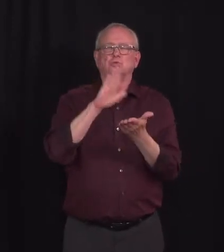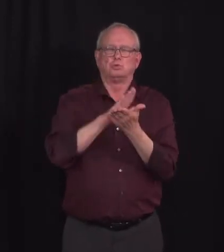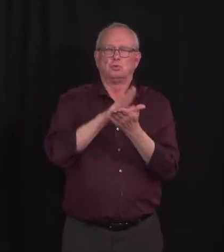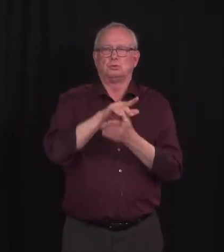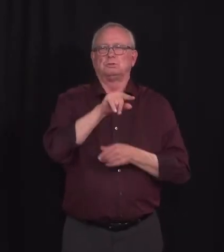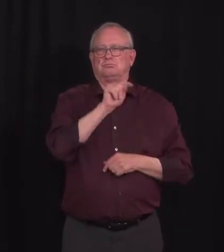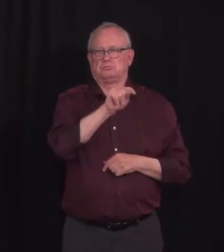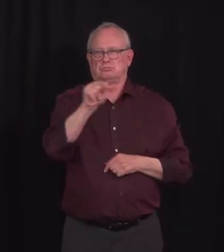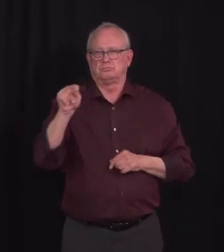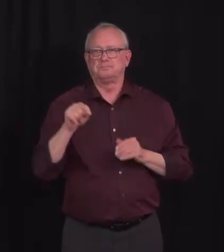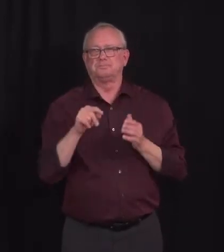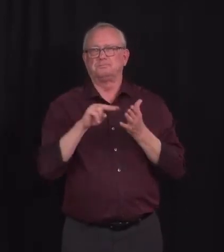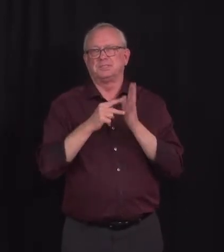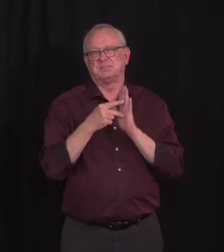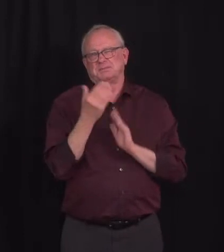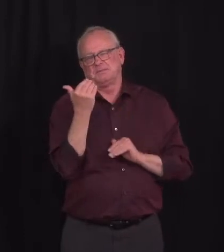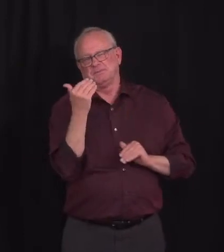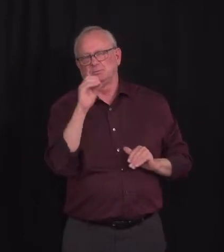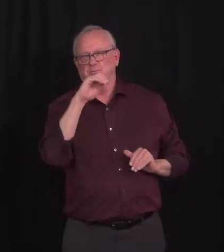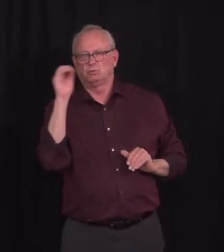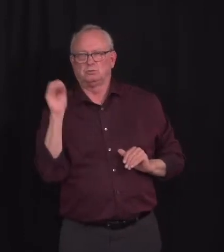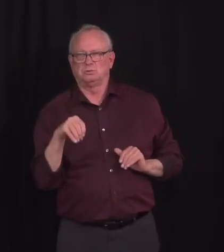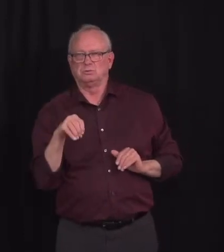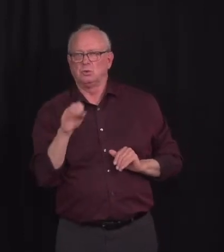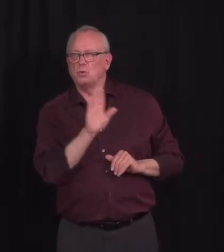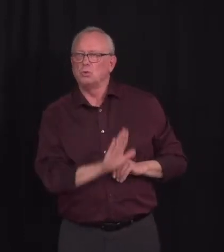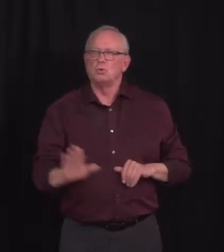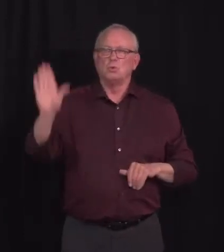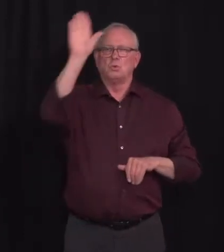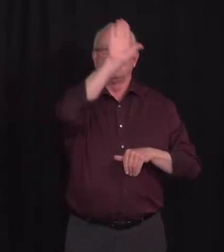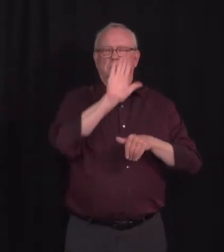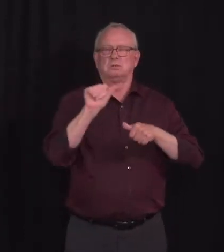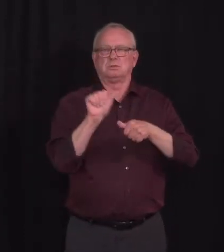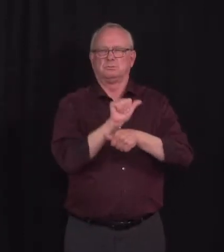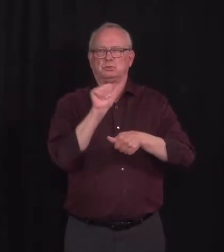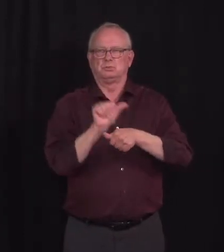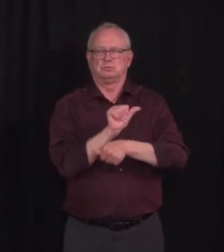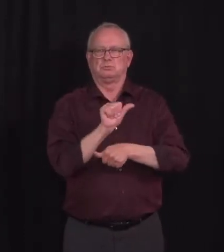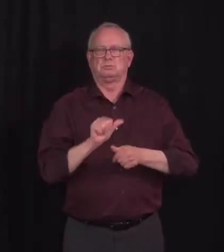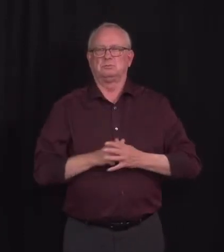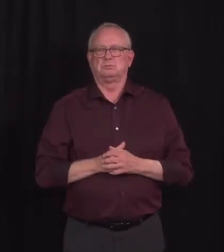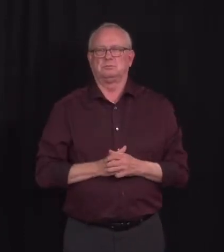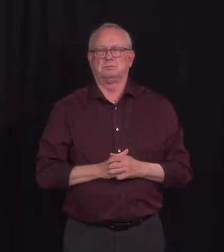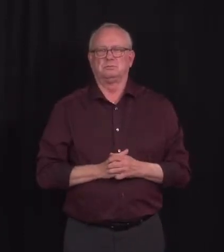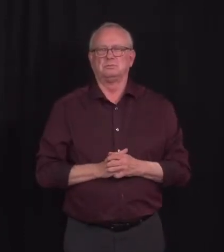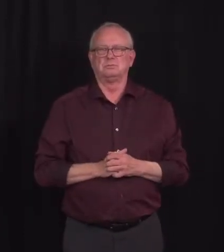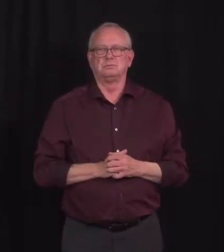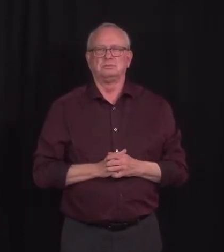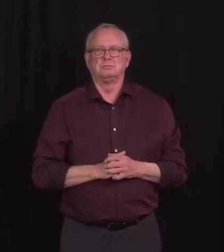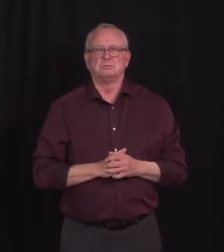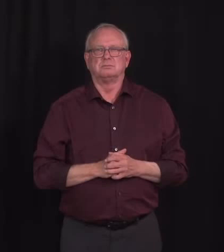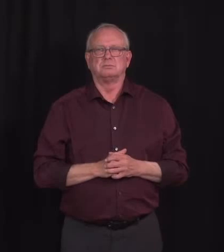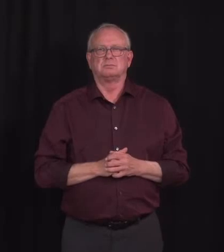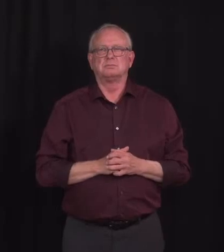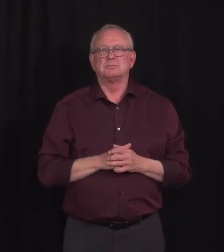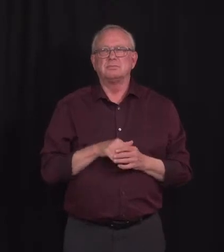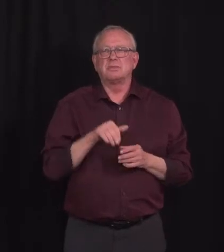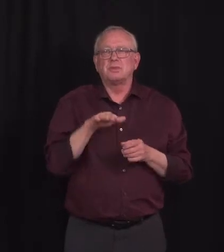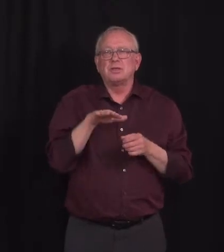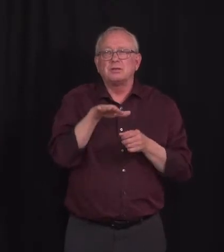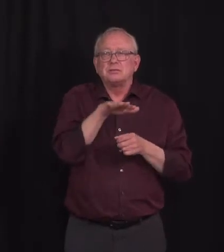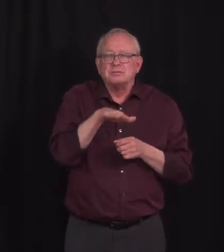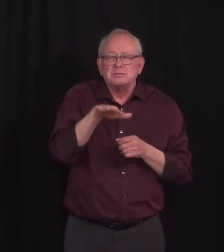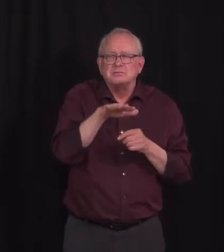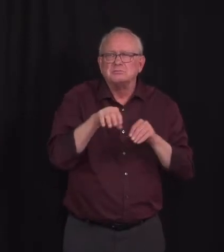of all schools in the province. Again, this represents a number of outbreaks declared within the last 28 days,